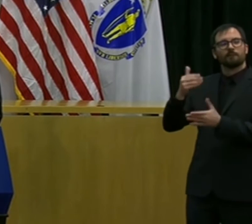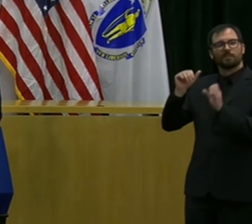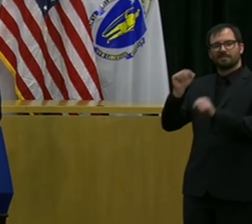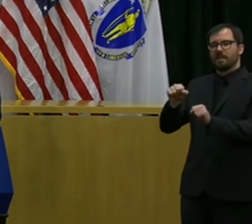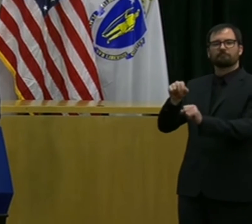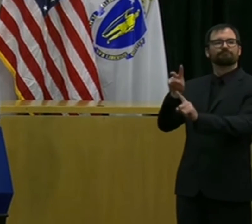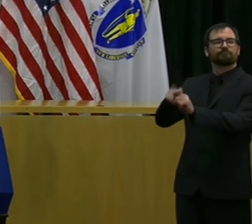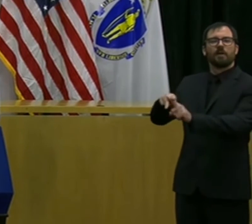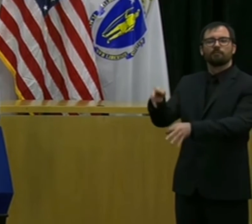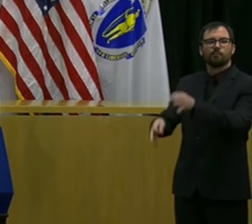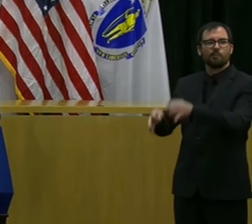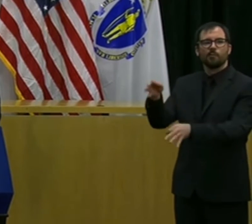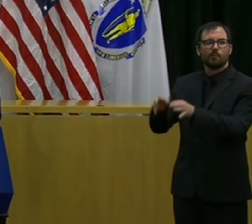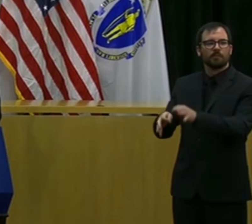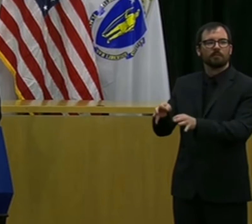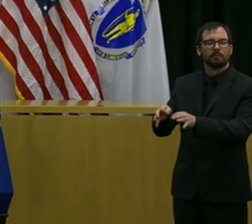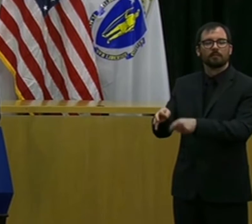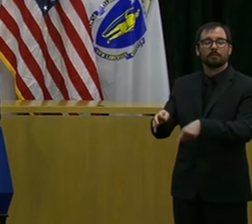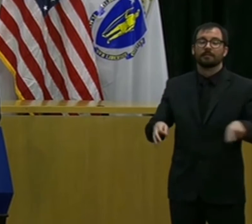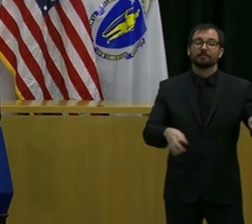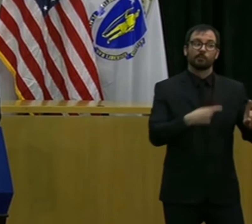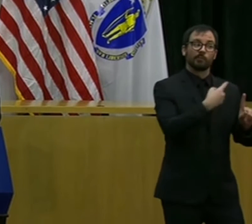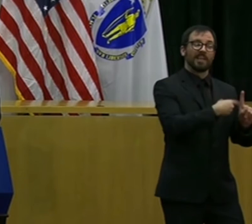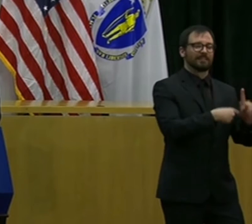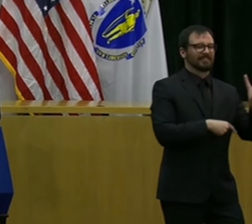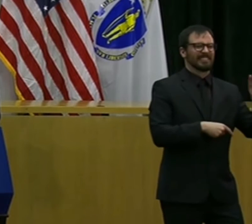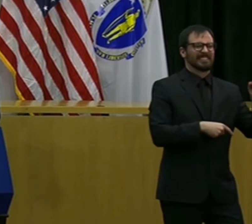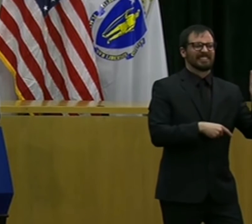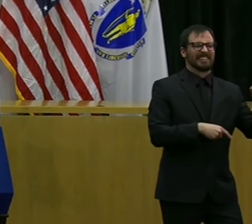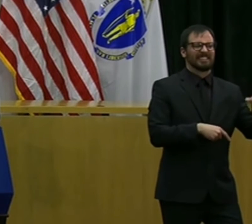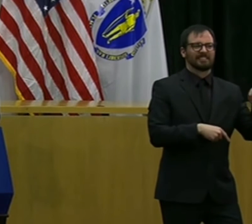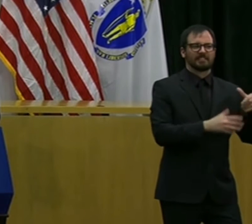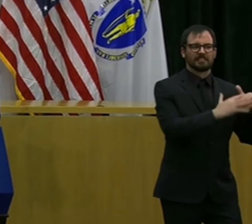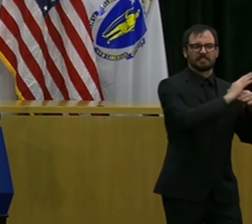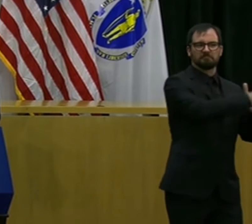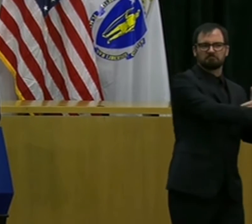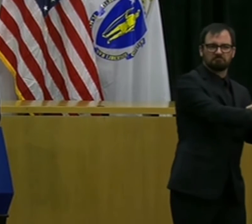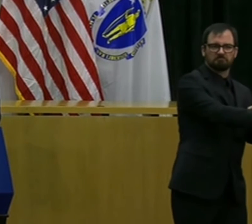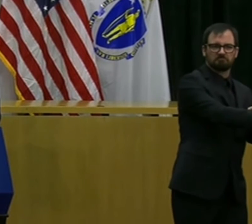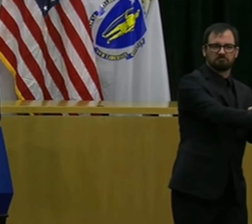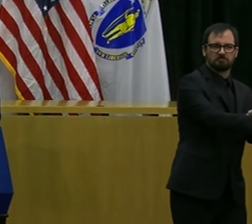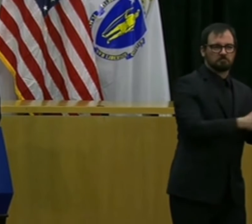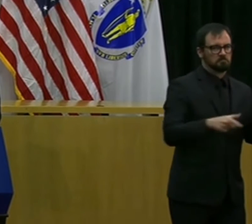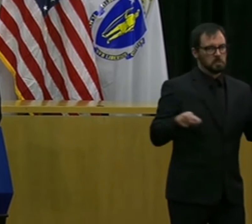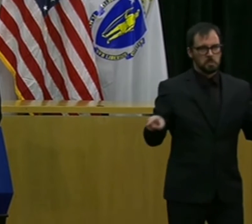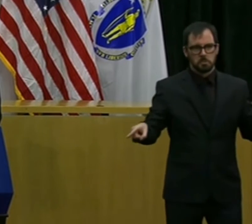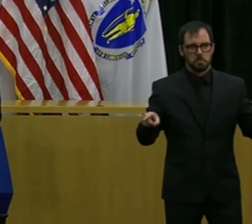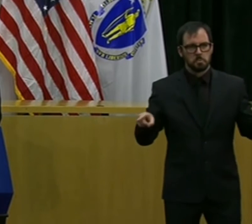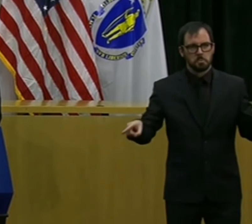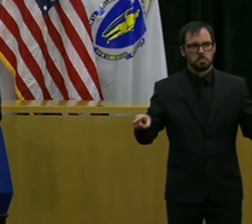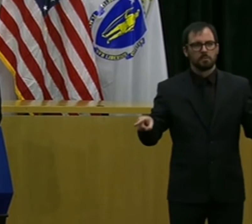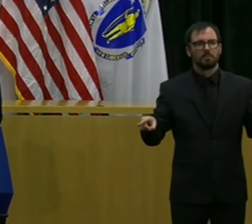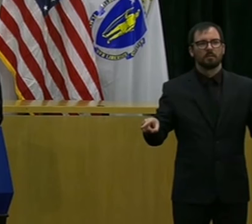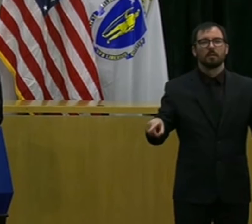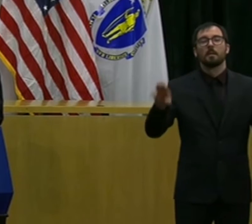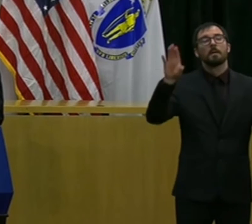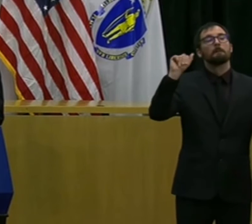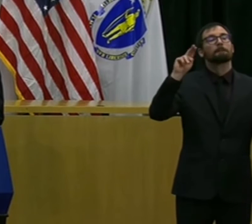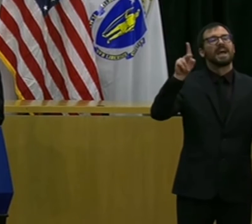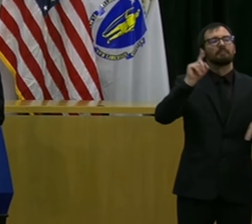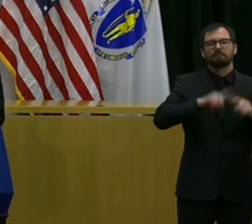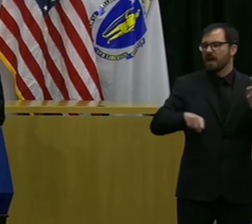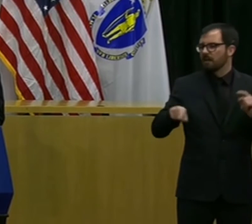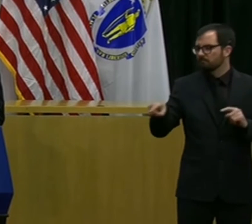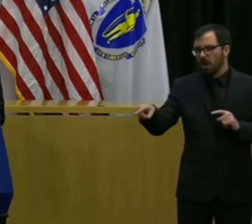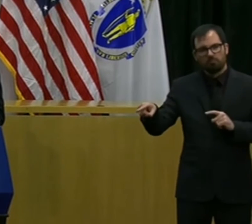can't foreclose and you can't evict without going to court. And as of right now, the courts don't plan to be open